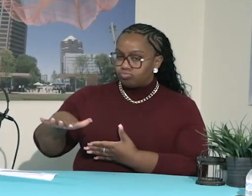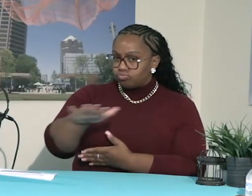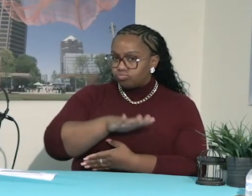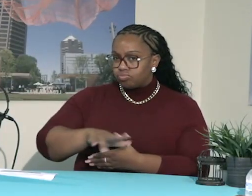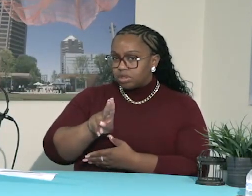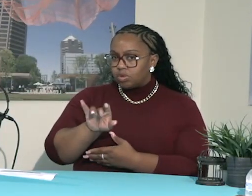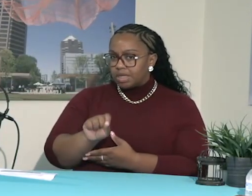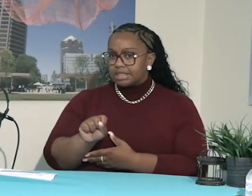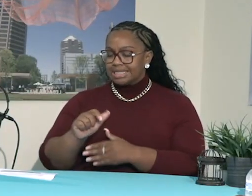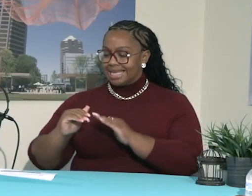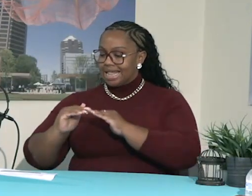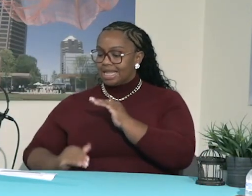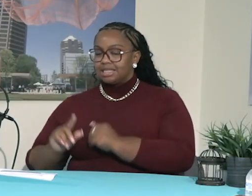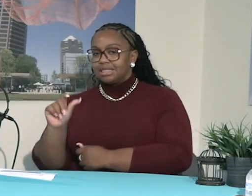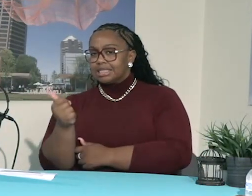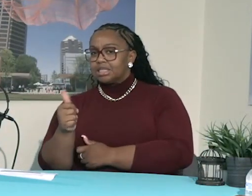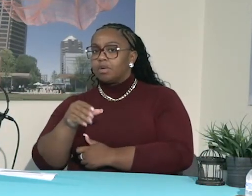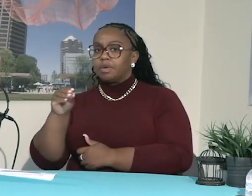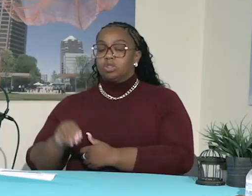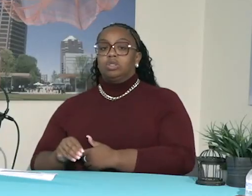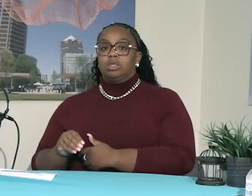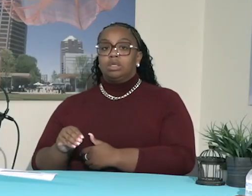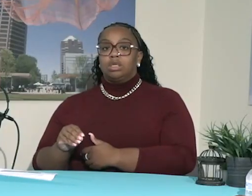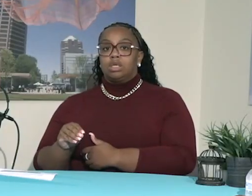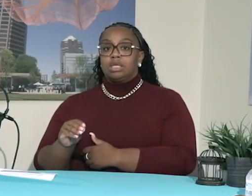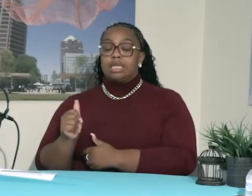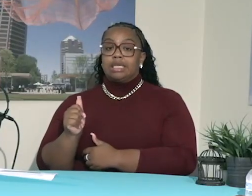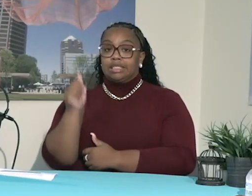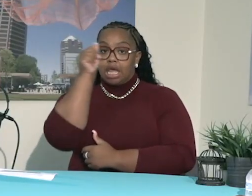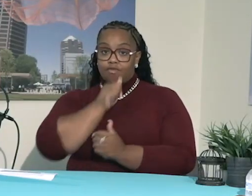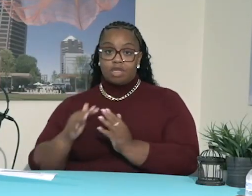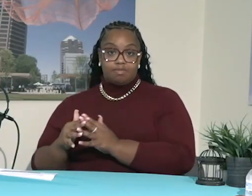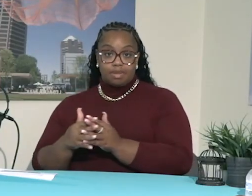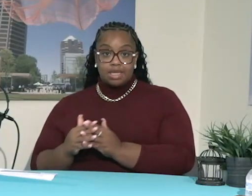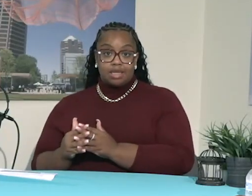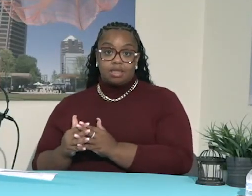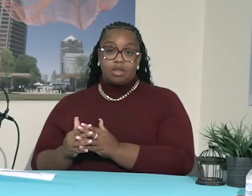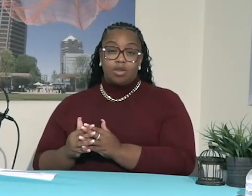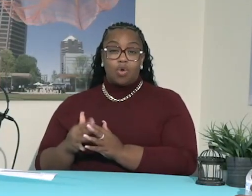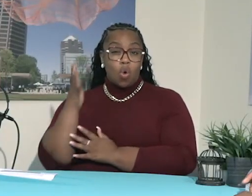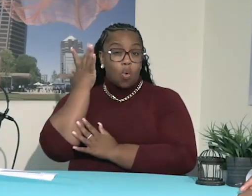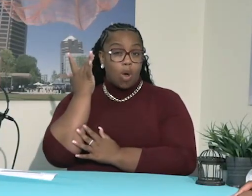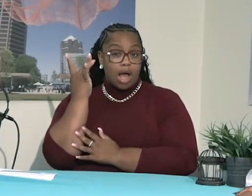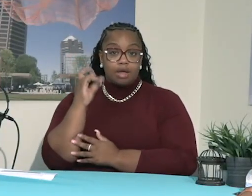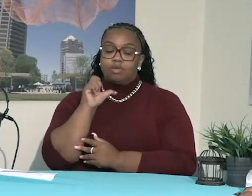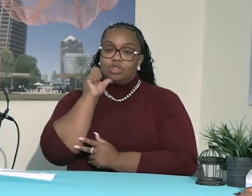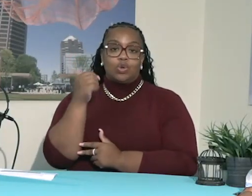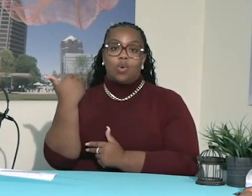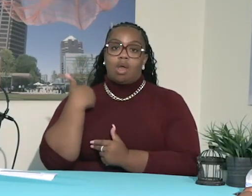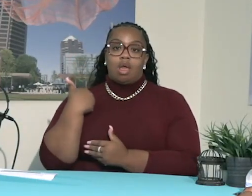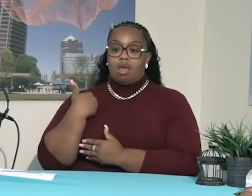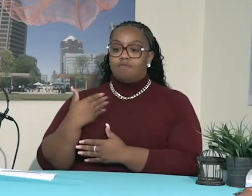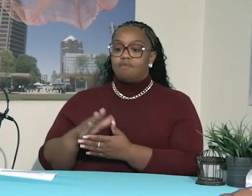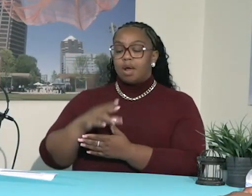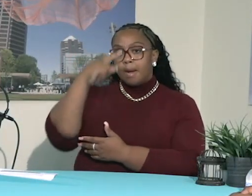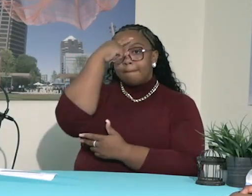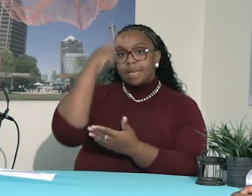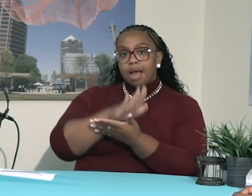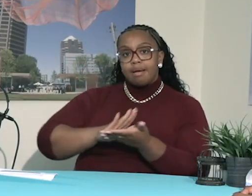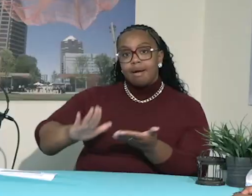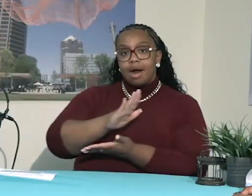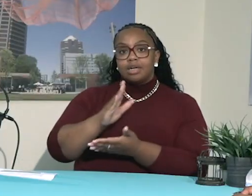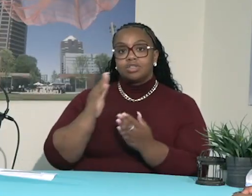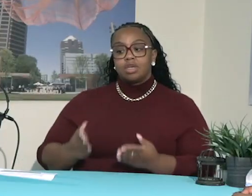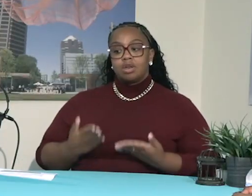African American. A lot of that has to do with the fact that there's currently no HBCU that offers American